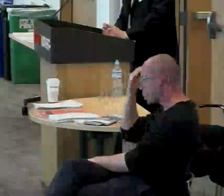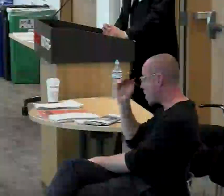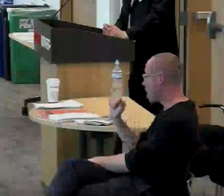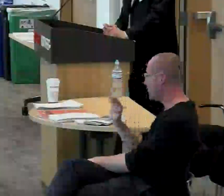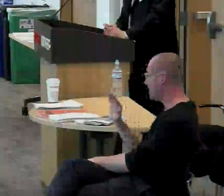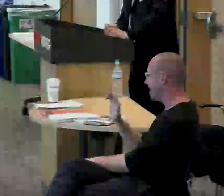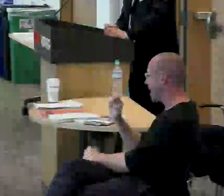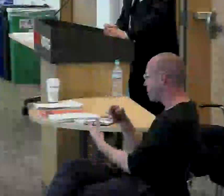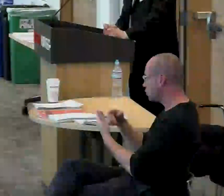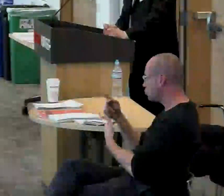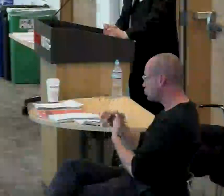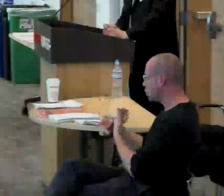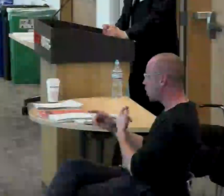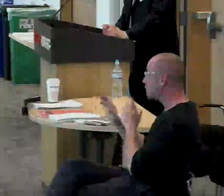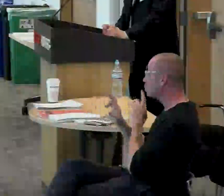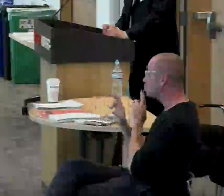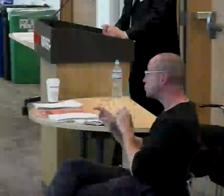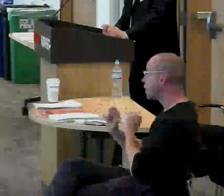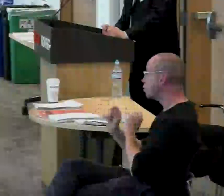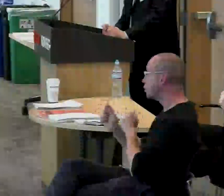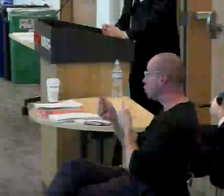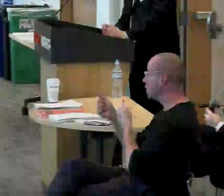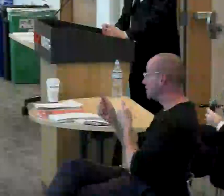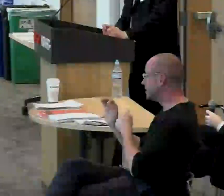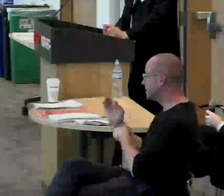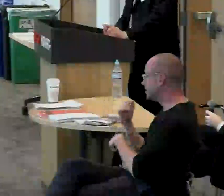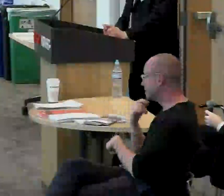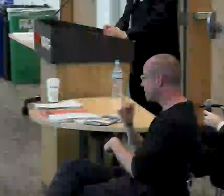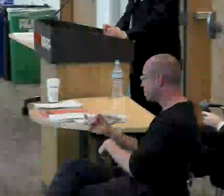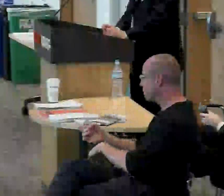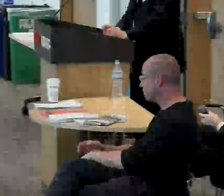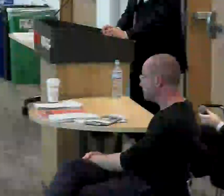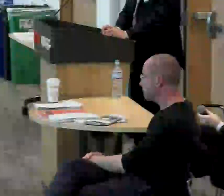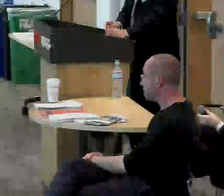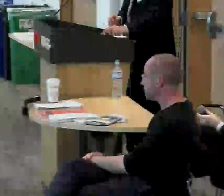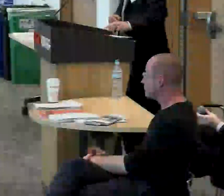think they would respond quite quickly to something like that. Okay, thank you.